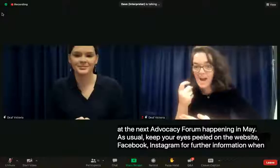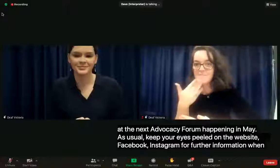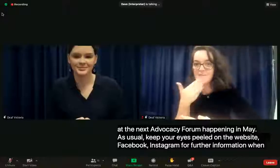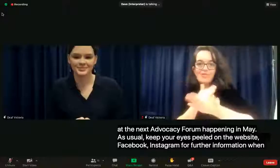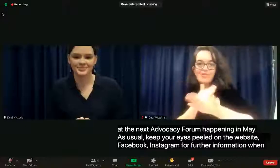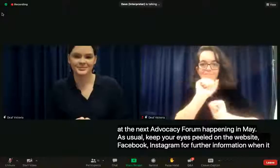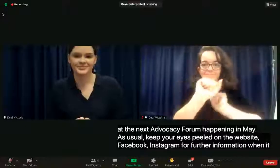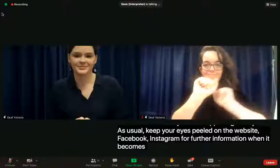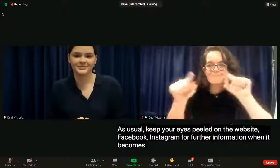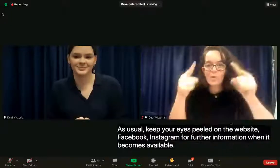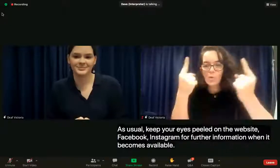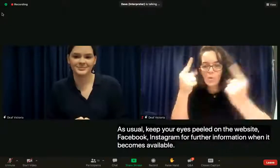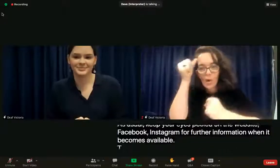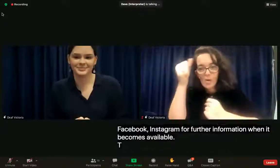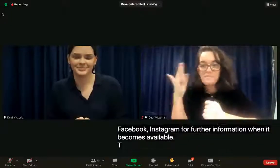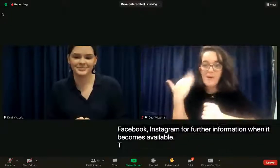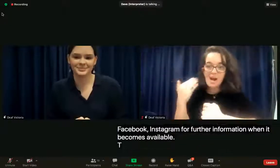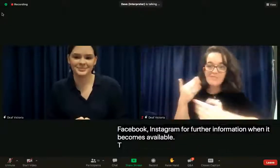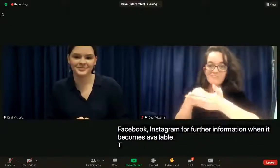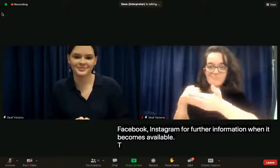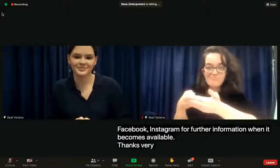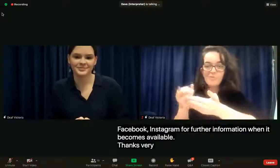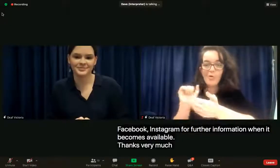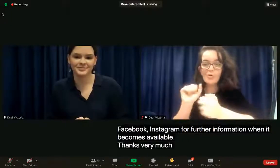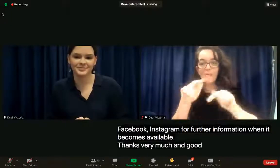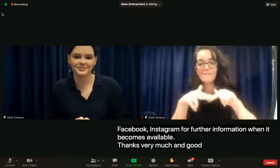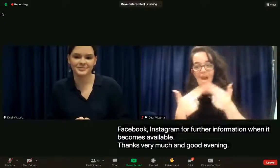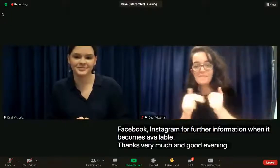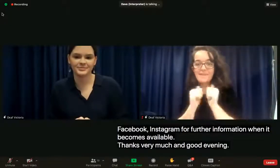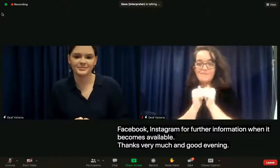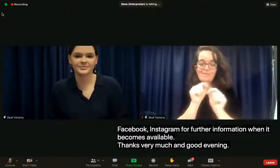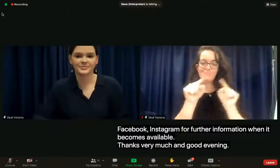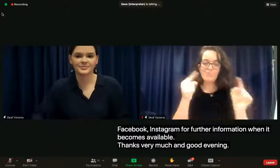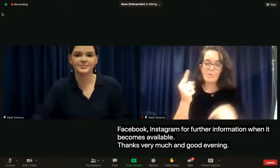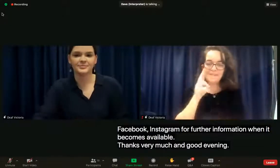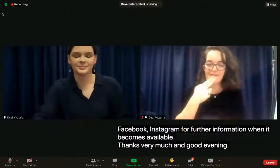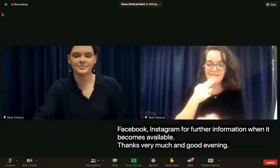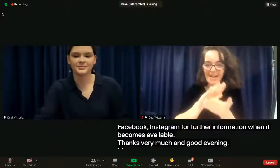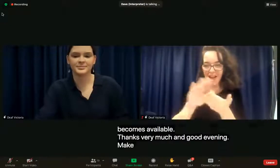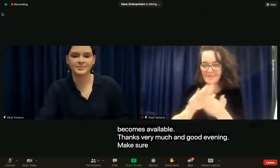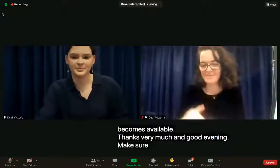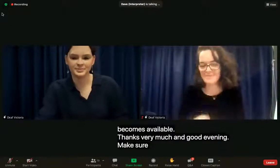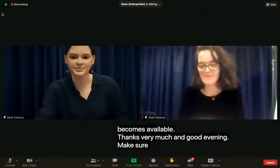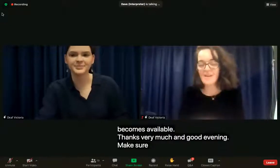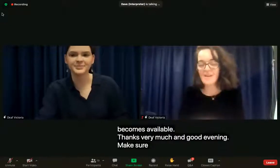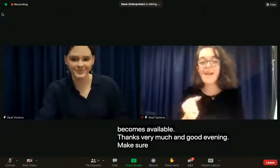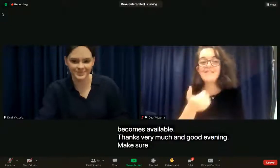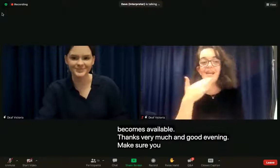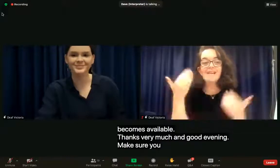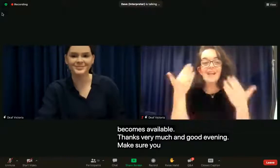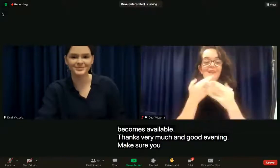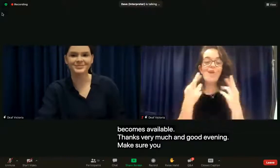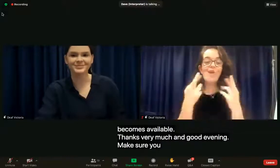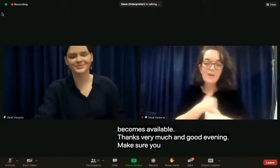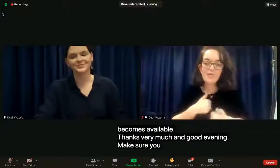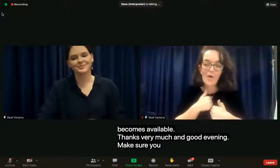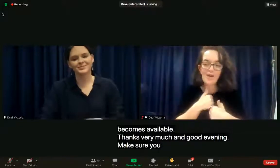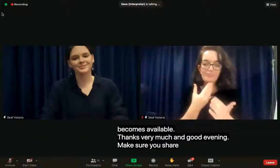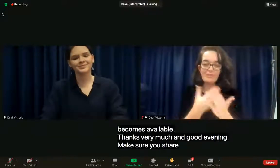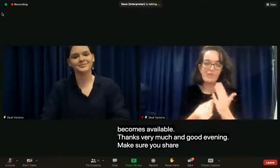Make sure you share these resources with your friends and community as well. Anybody that's faced any barriers out there, I'm sure they'll be thrilled to have access to these